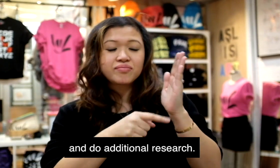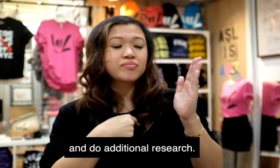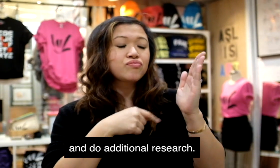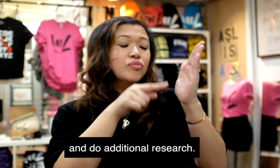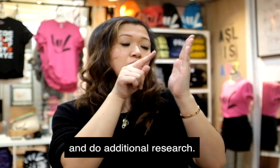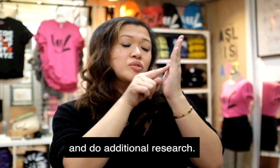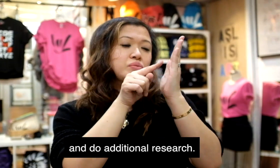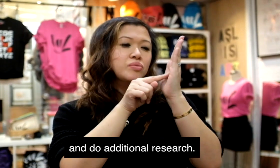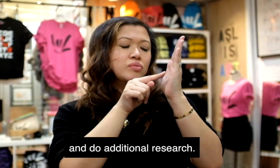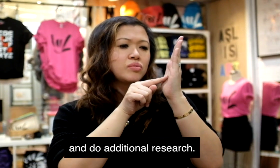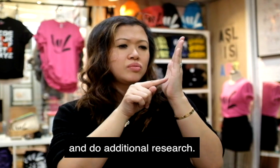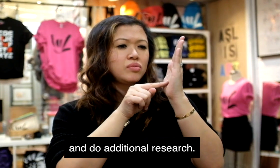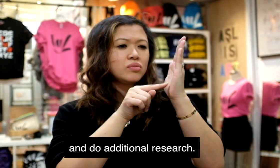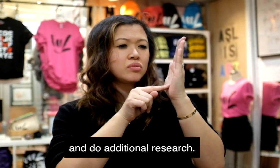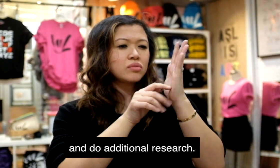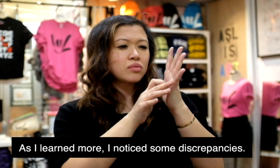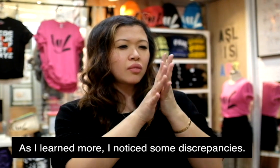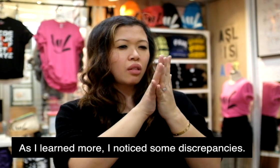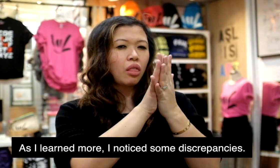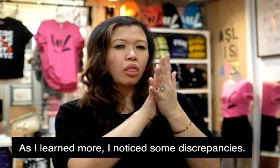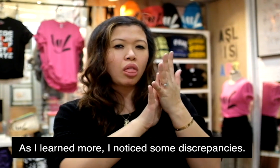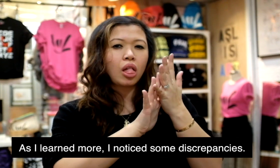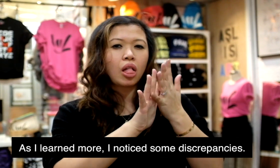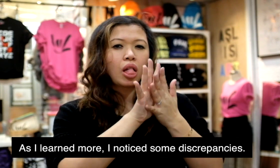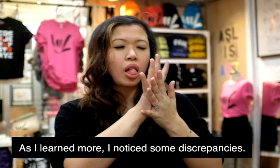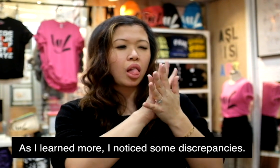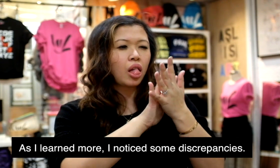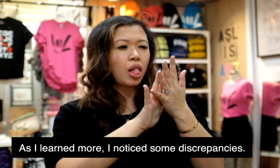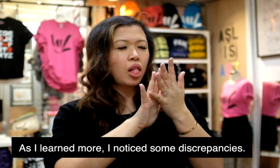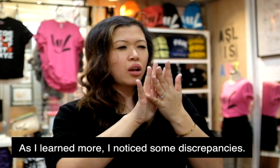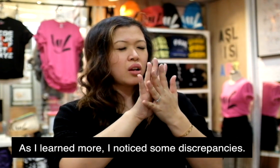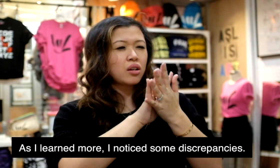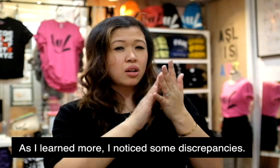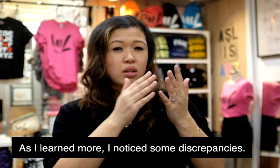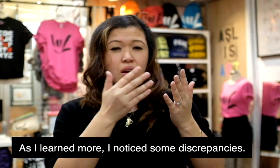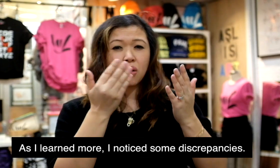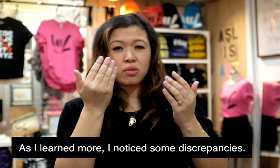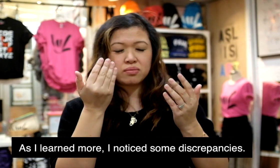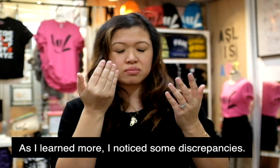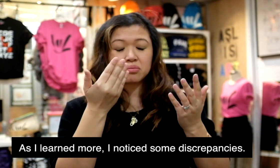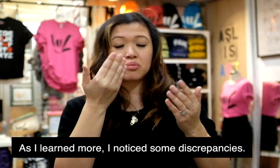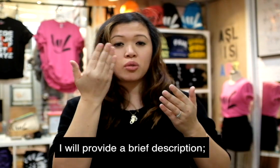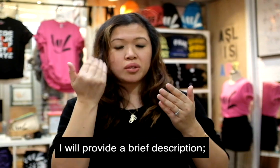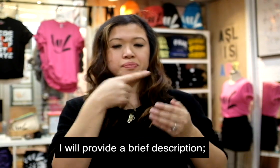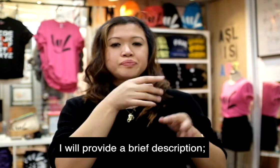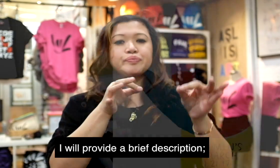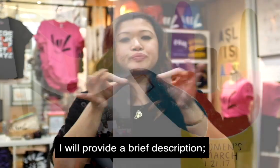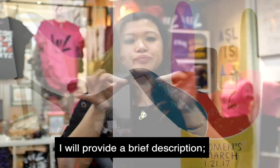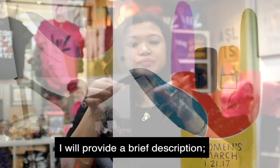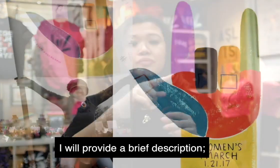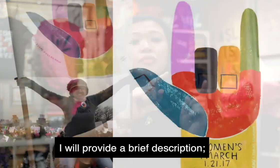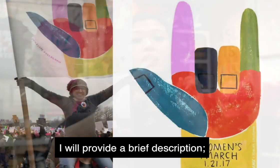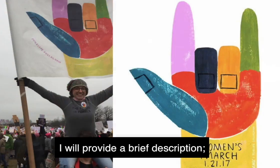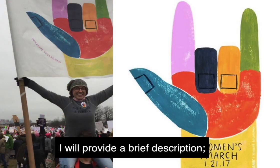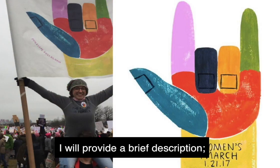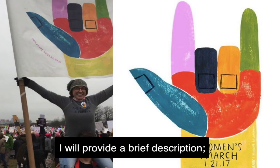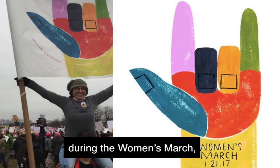checked out Pincause. I was doing my research on their website and learned there were some discrepancies. Let me give you a brief